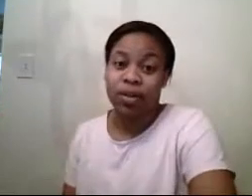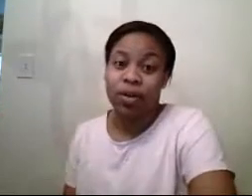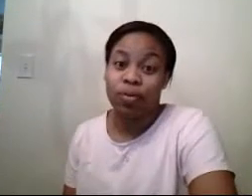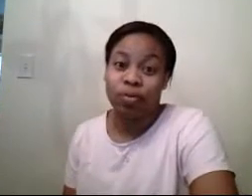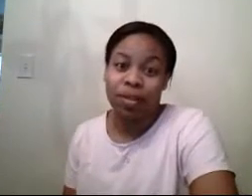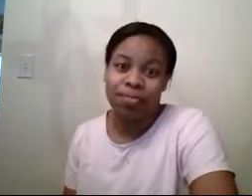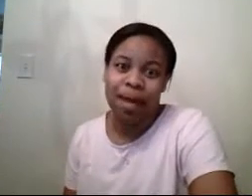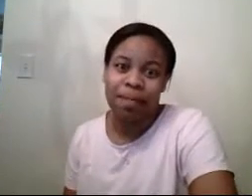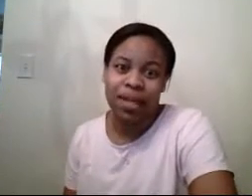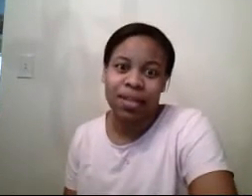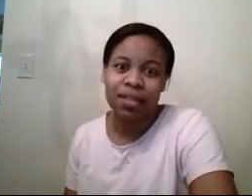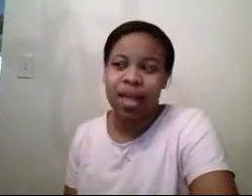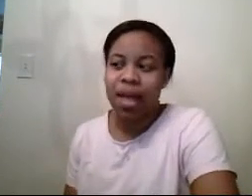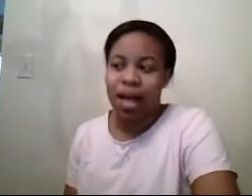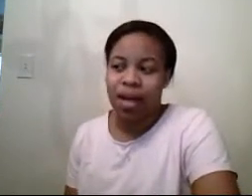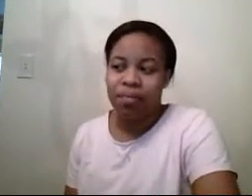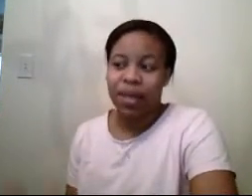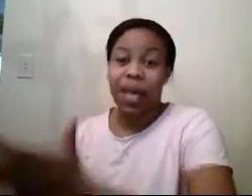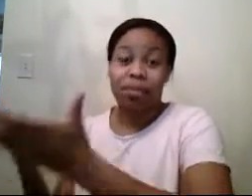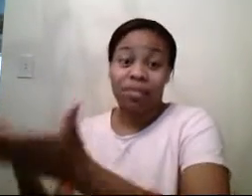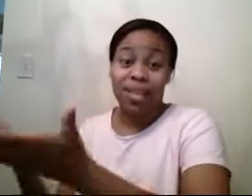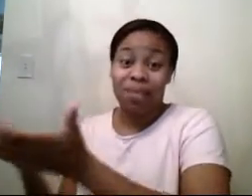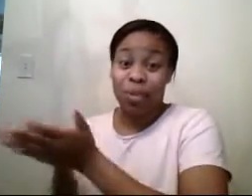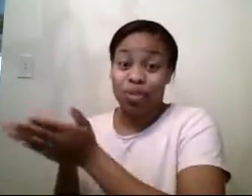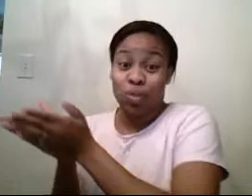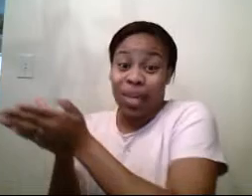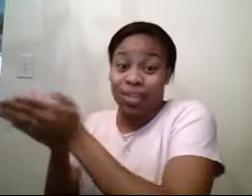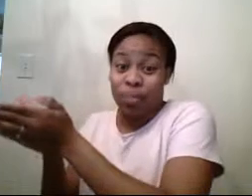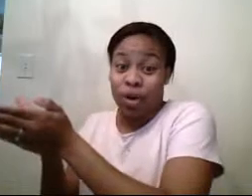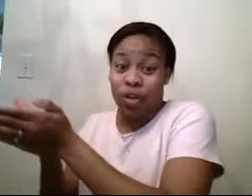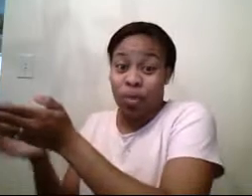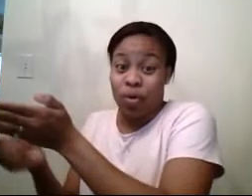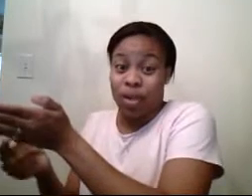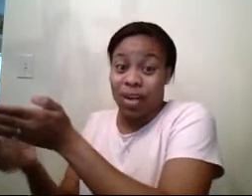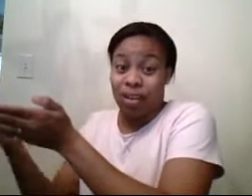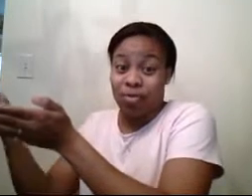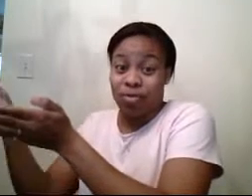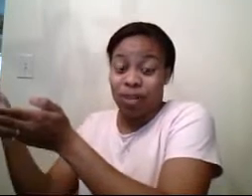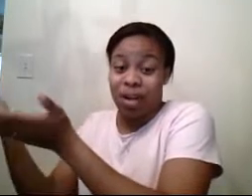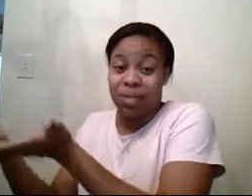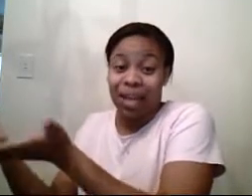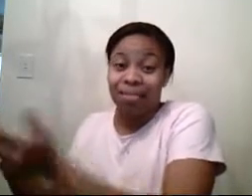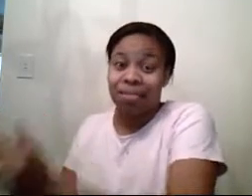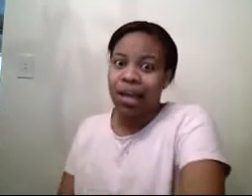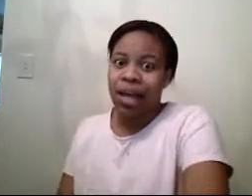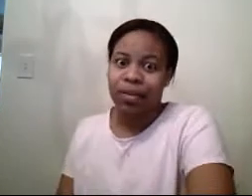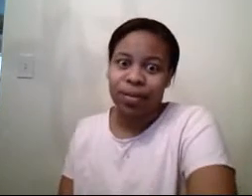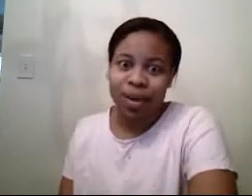know what that means. Being able to see him, I'm assuming it's part of the boat and then it sort of comes out. I don't really know.